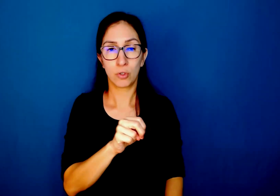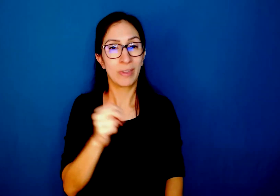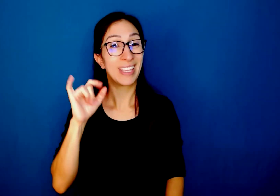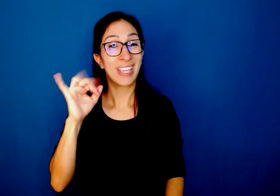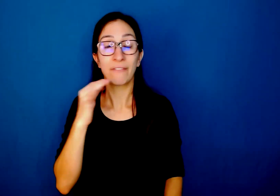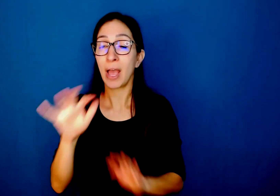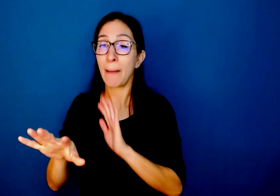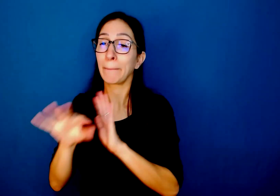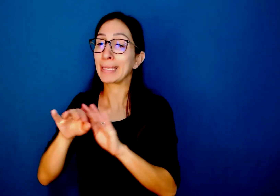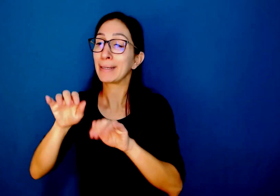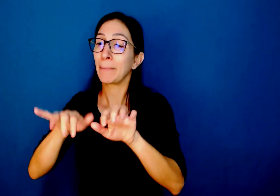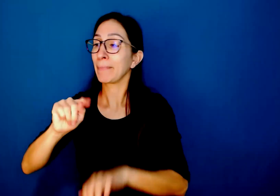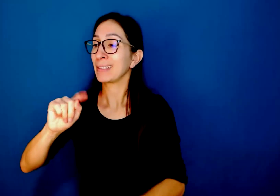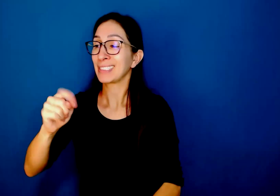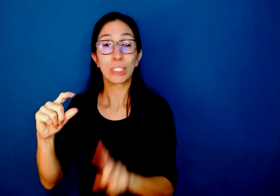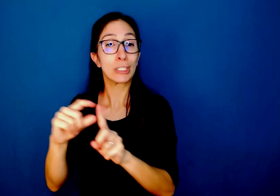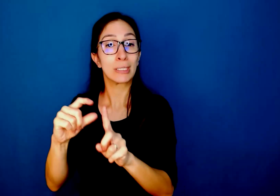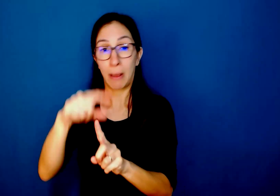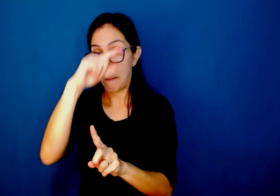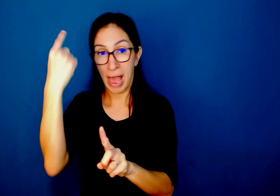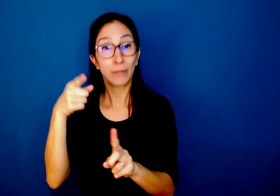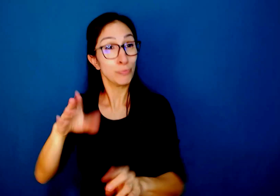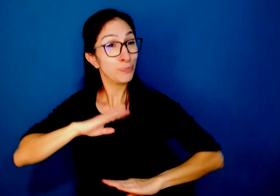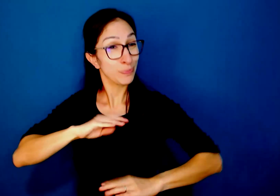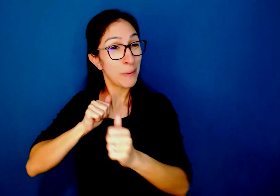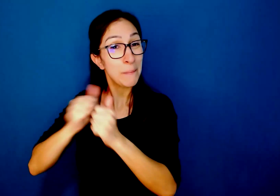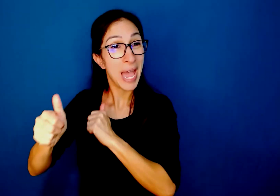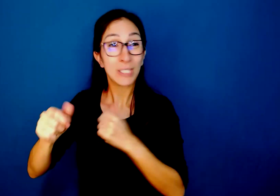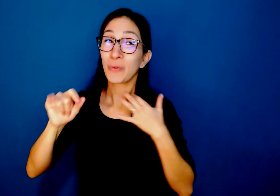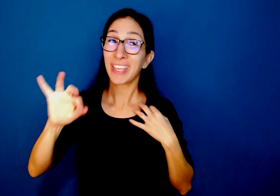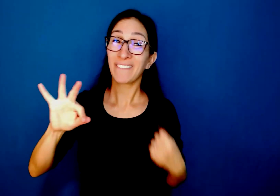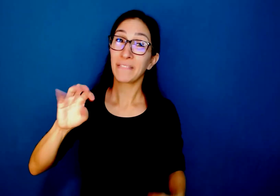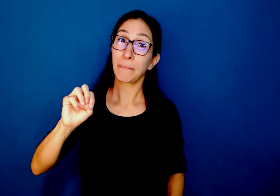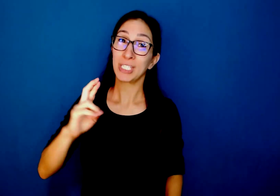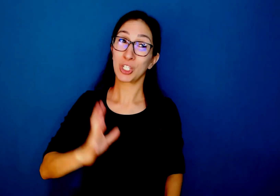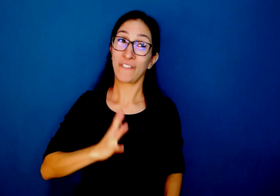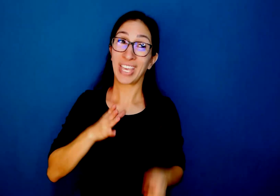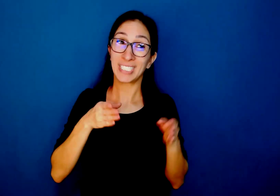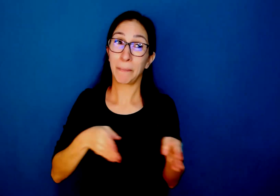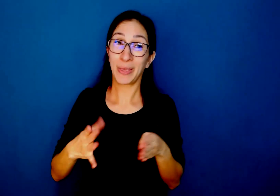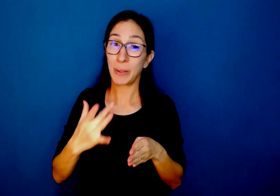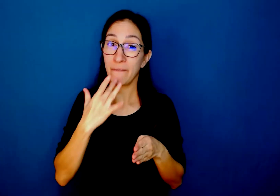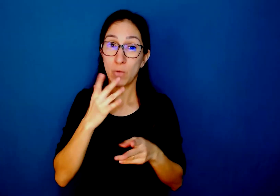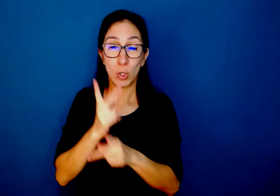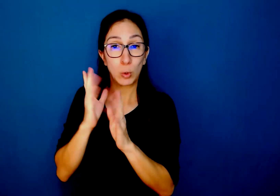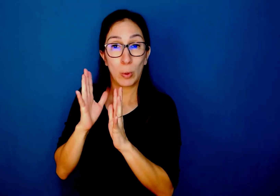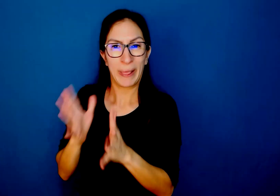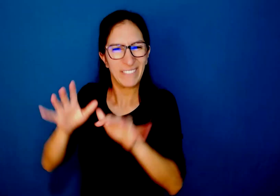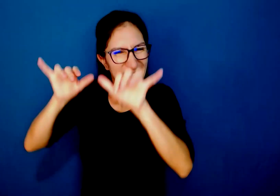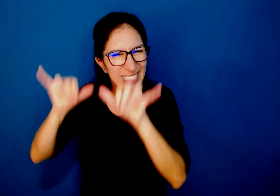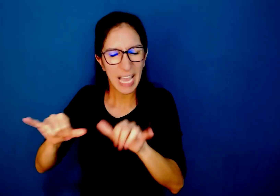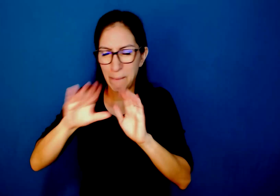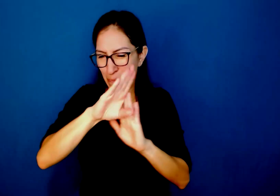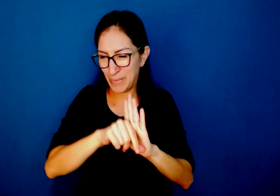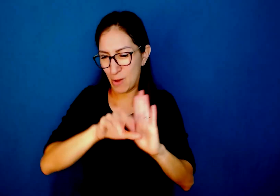that? That also works. So if Mr. Fancy Pants wanted to keep that same exact cyan color, all they